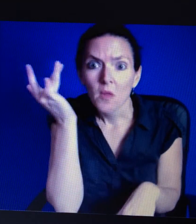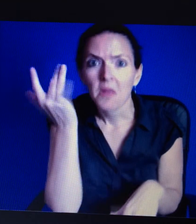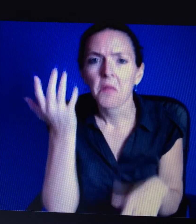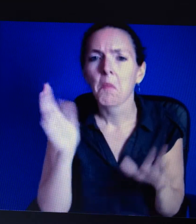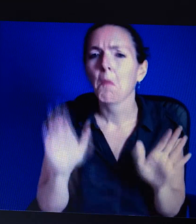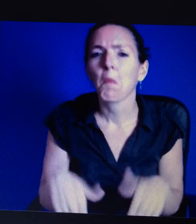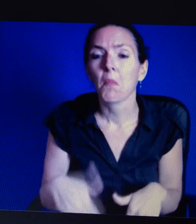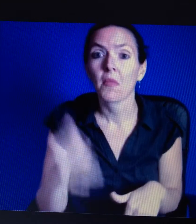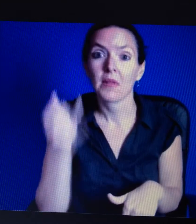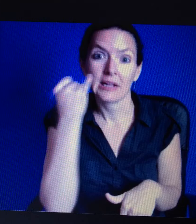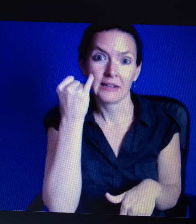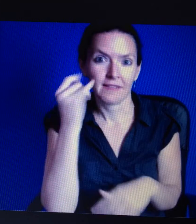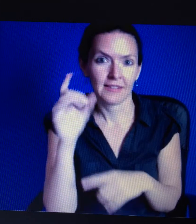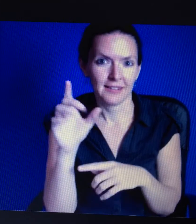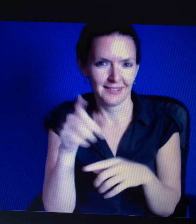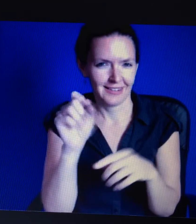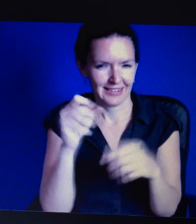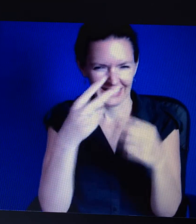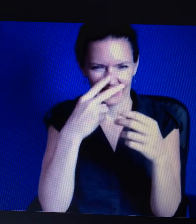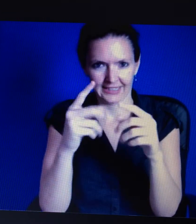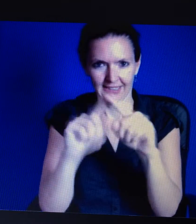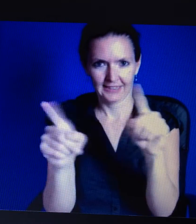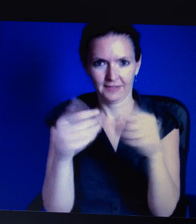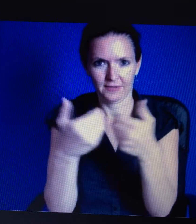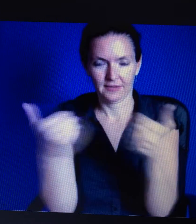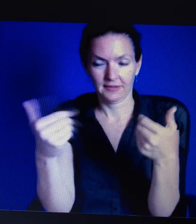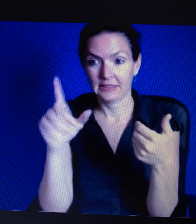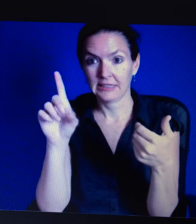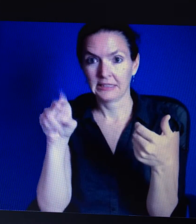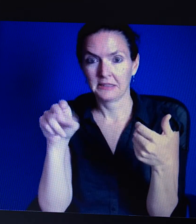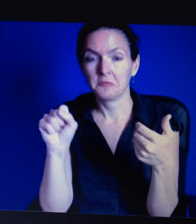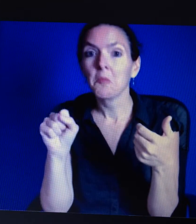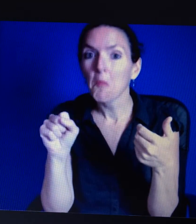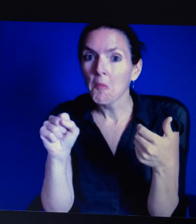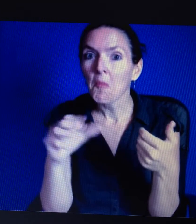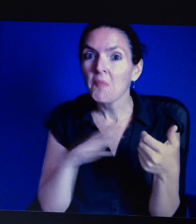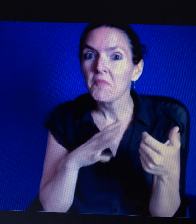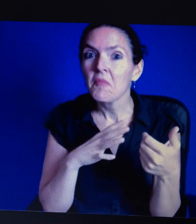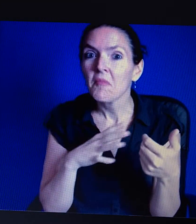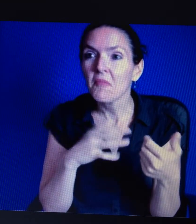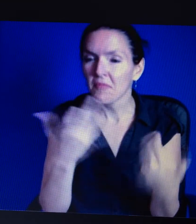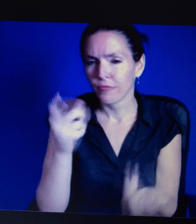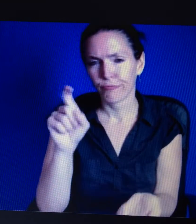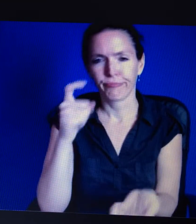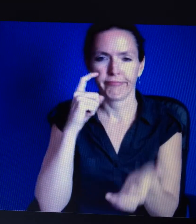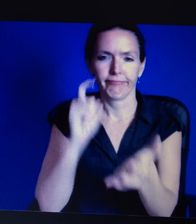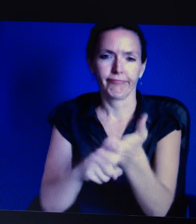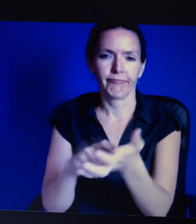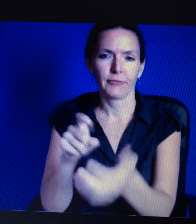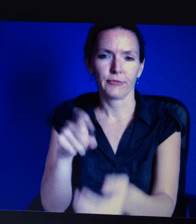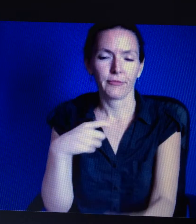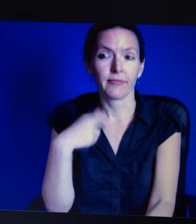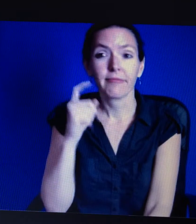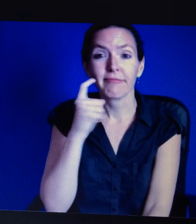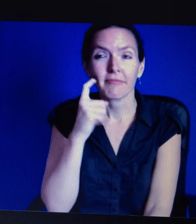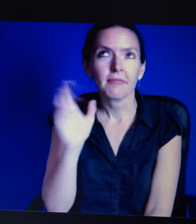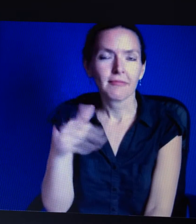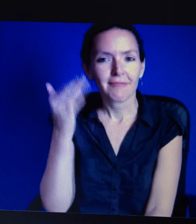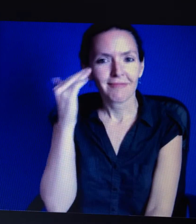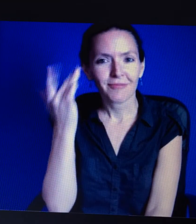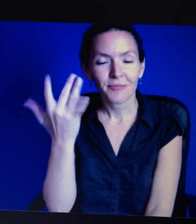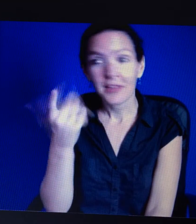I would encourage students to learn this. Why? I mean, if you see different, the difference between, if you know the difference